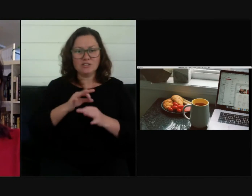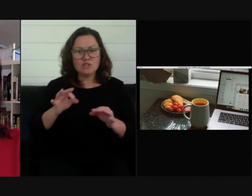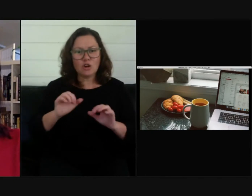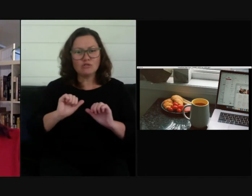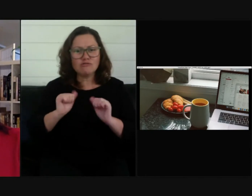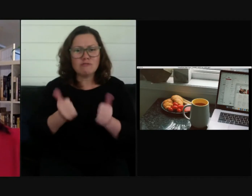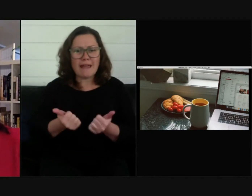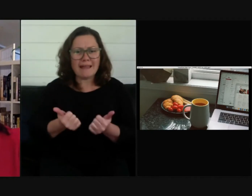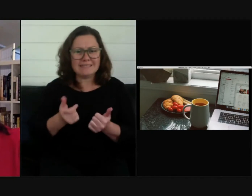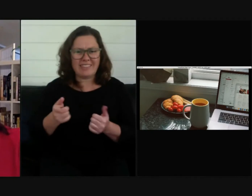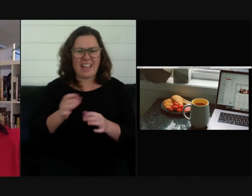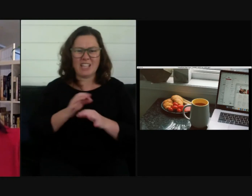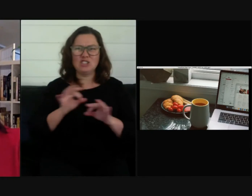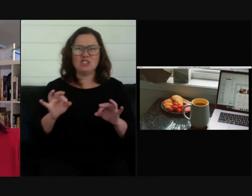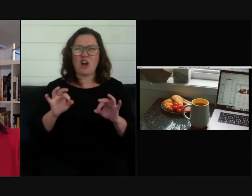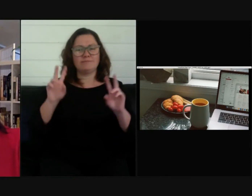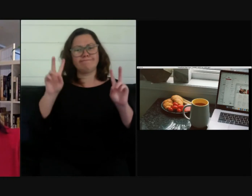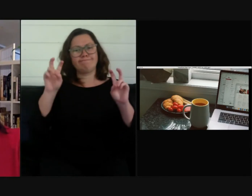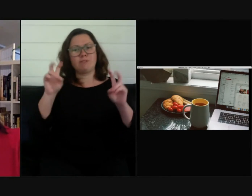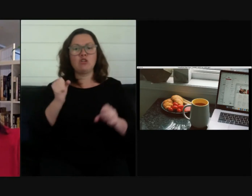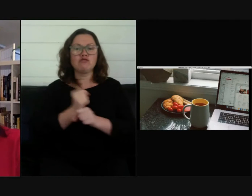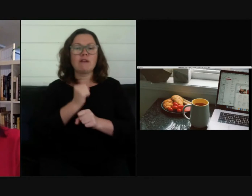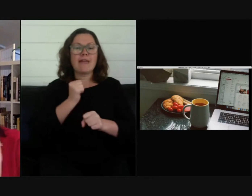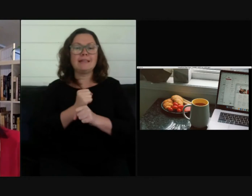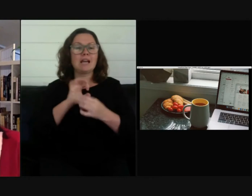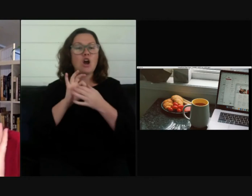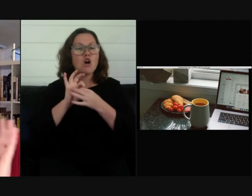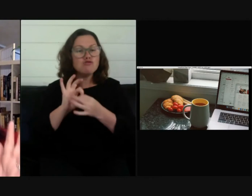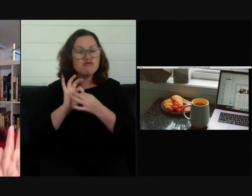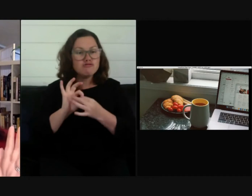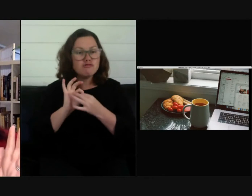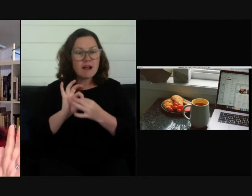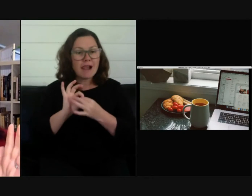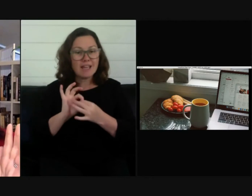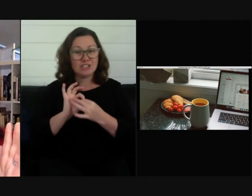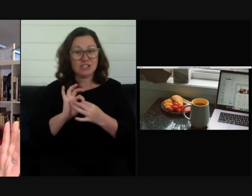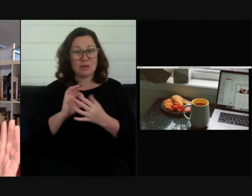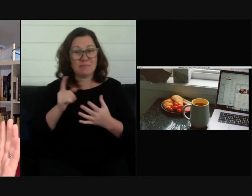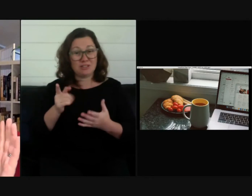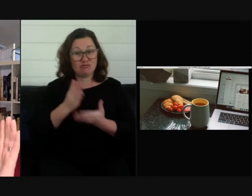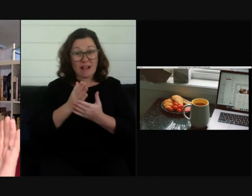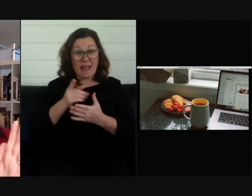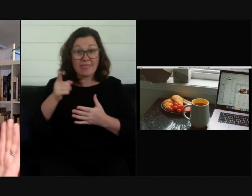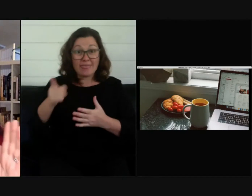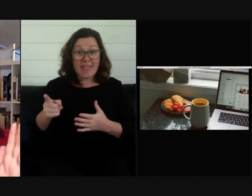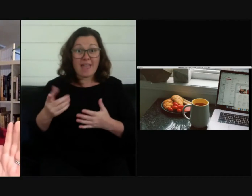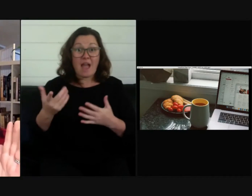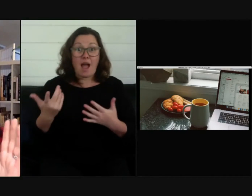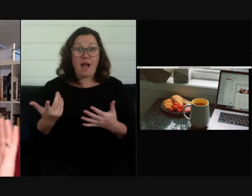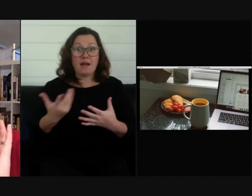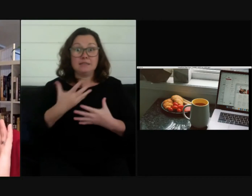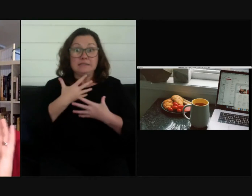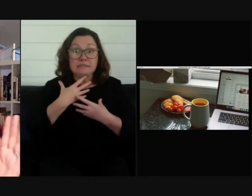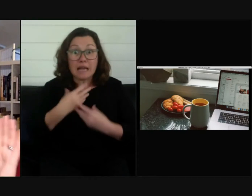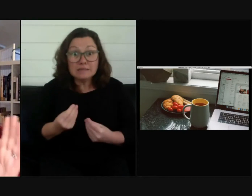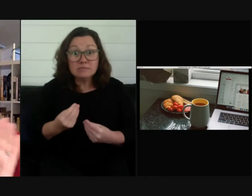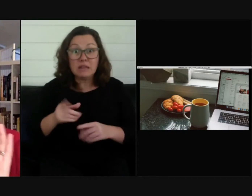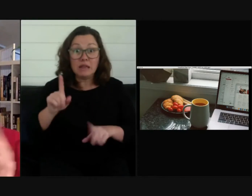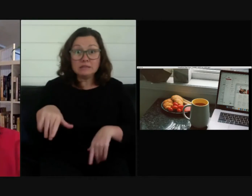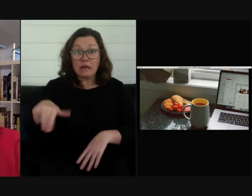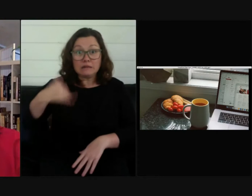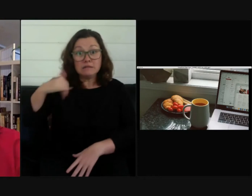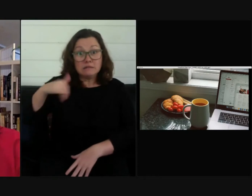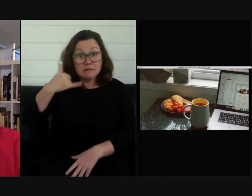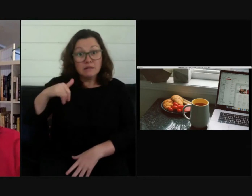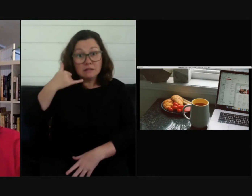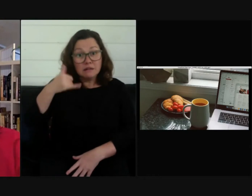relationship. I feel like that's being fueled by desperation. And I totally understand. I totally do. But that's not what